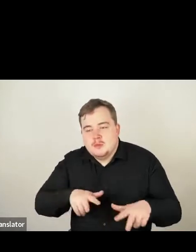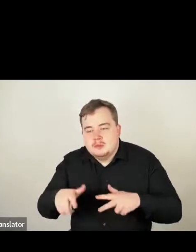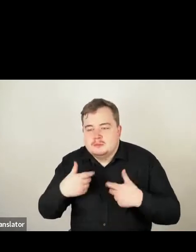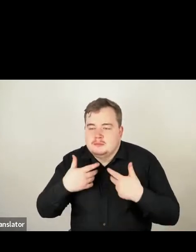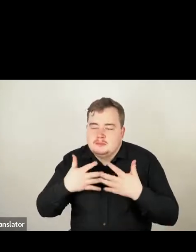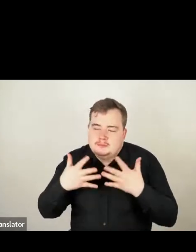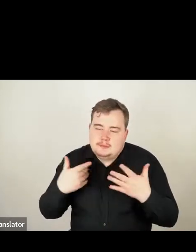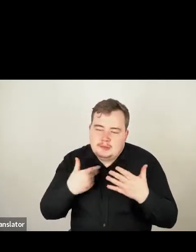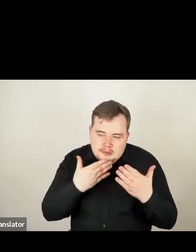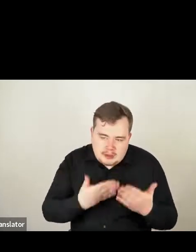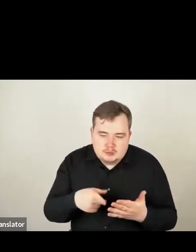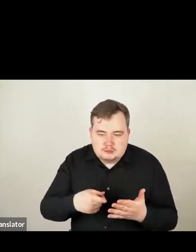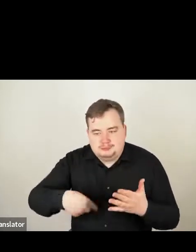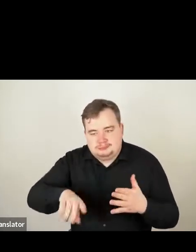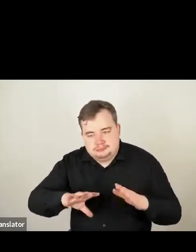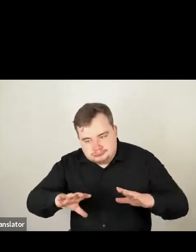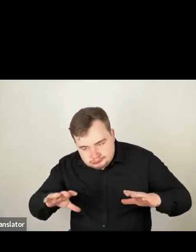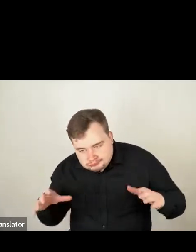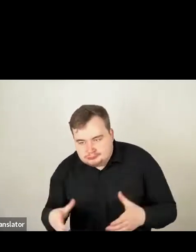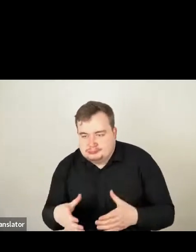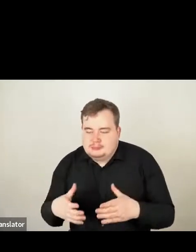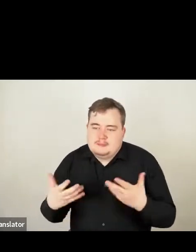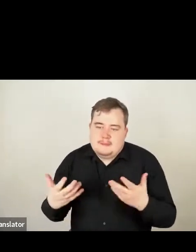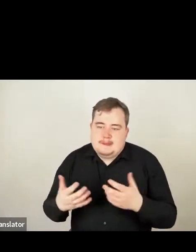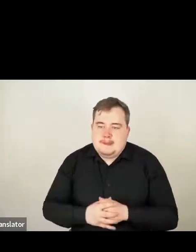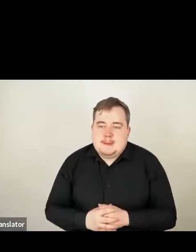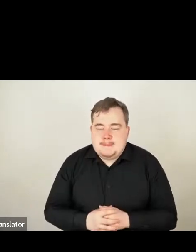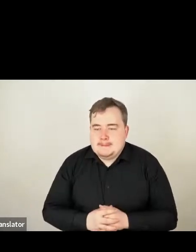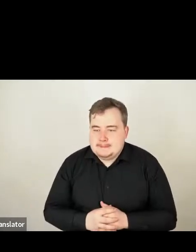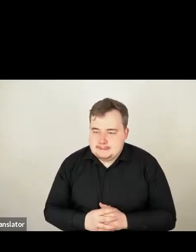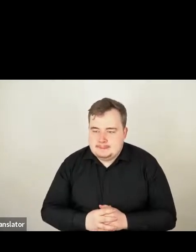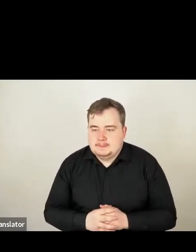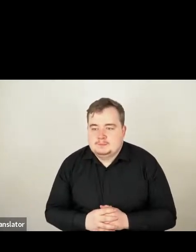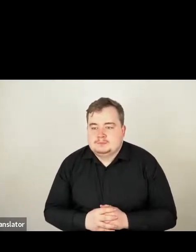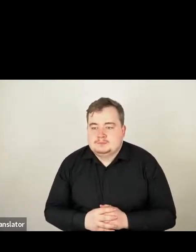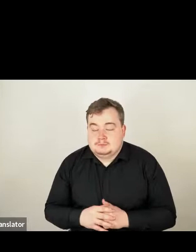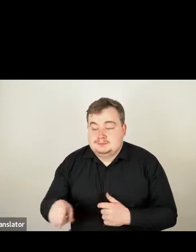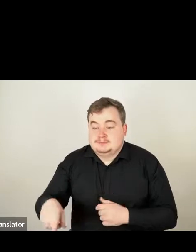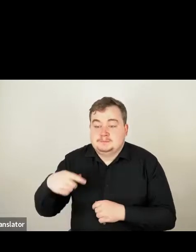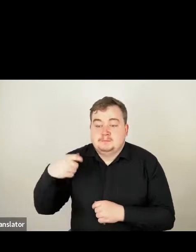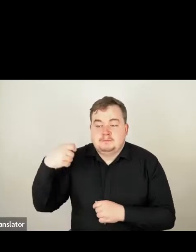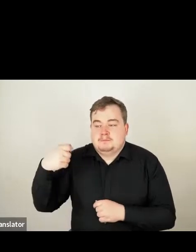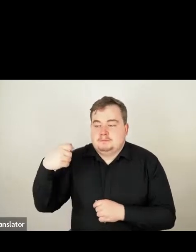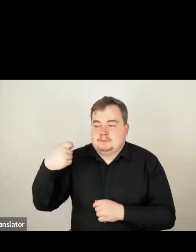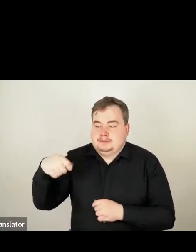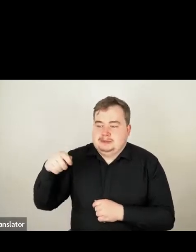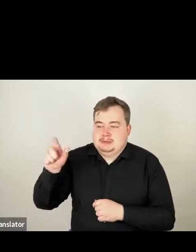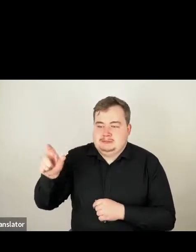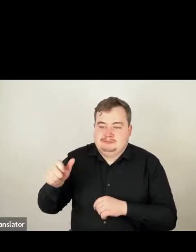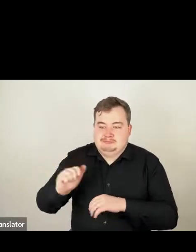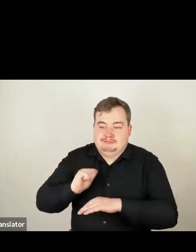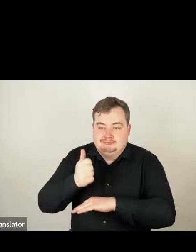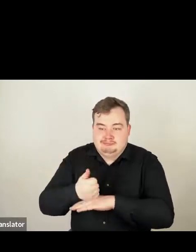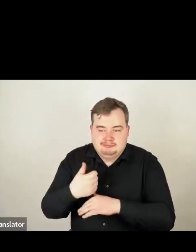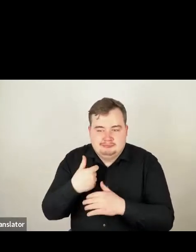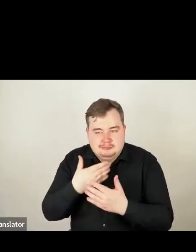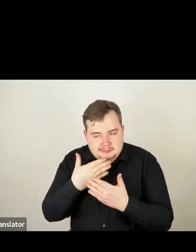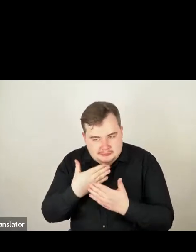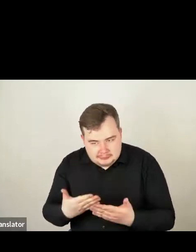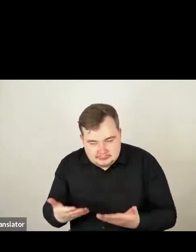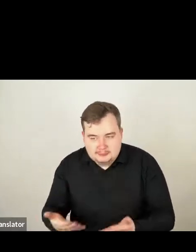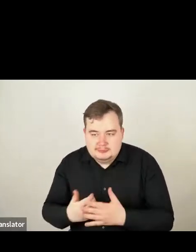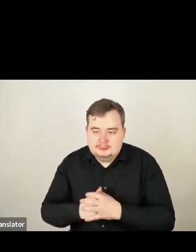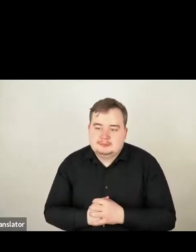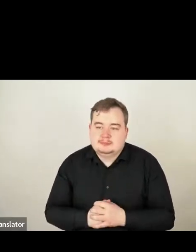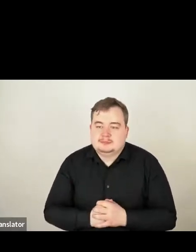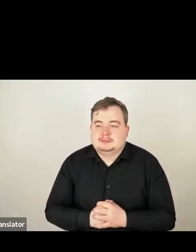together. Madam President of the OSCE Parliamentary Assembly, all the speakers